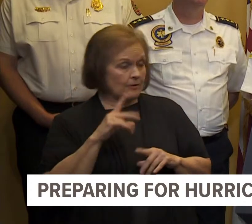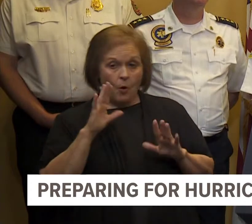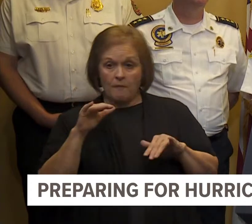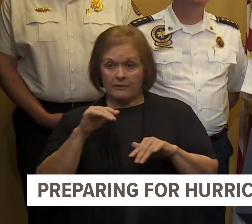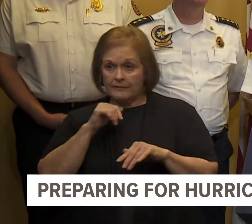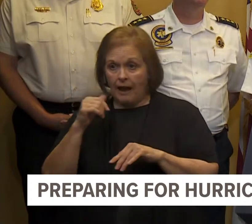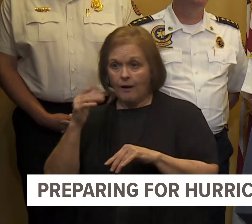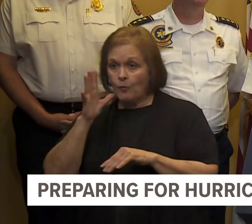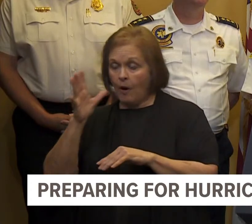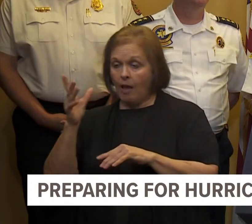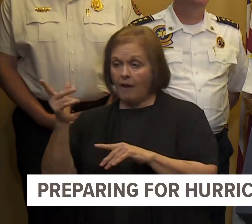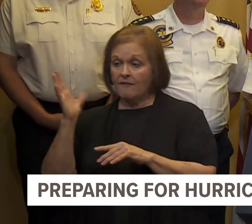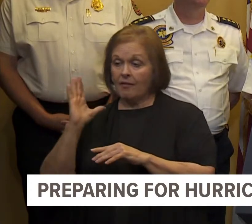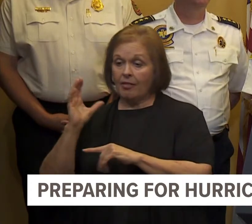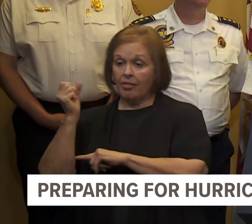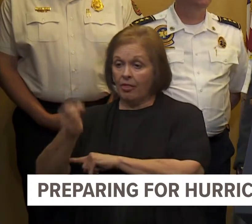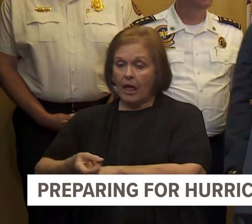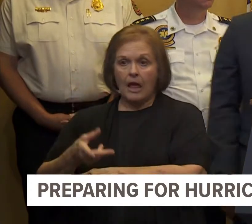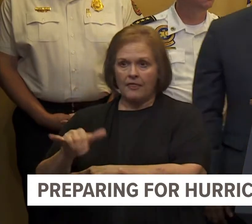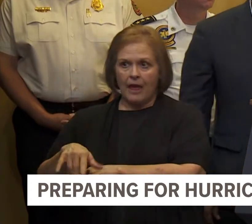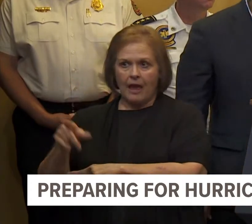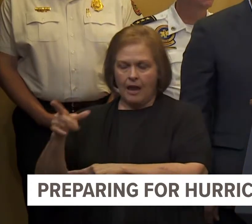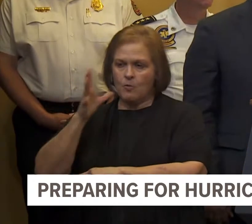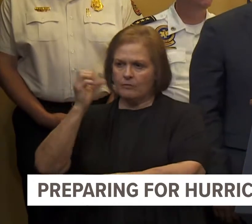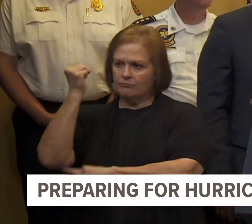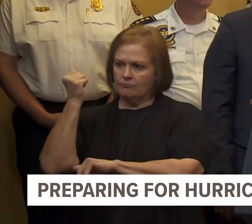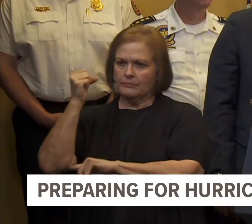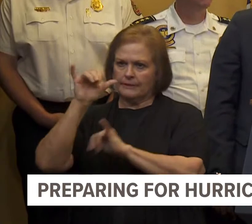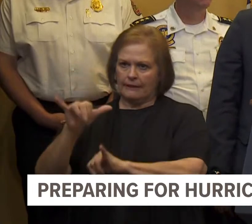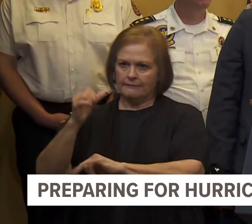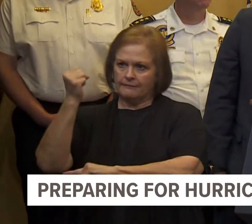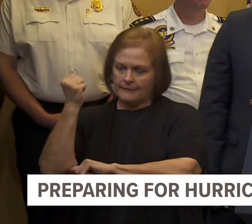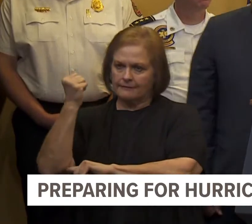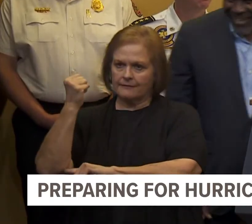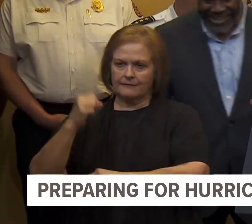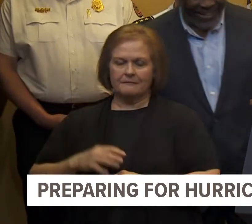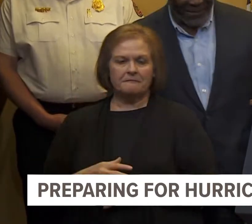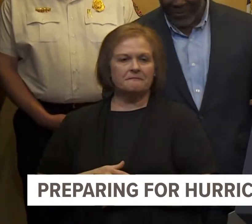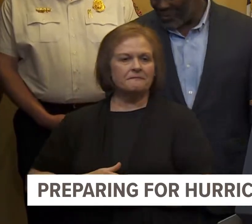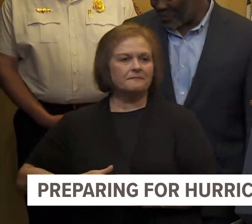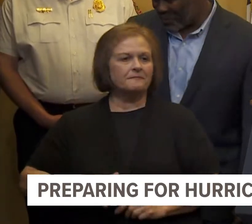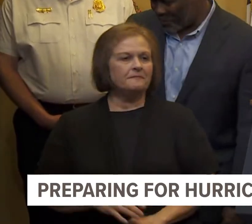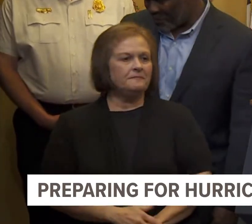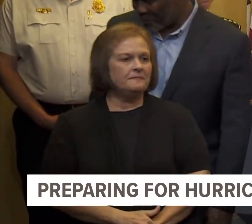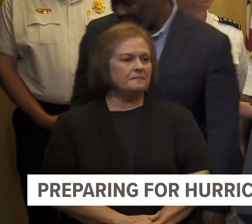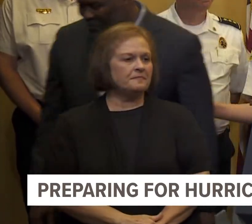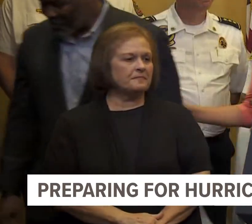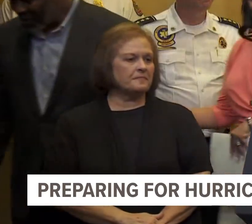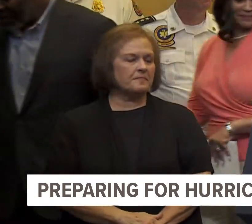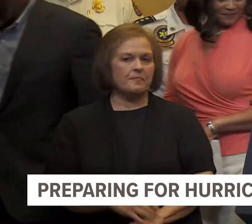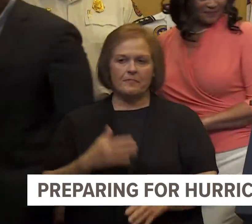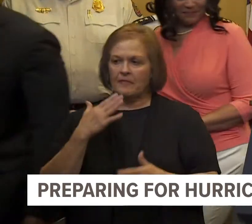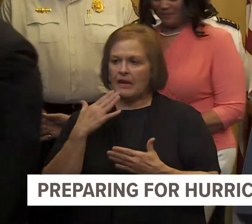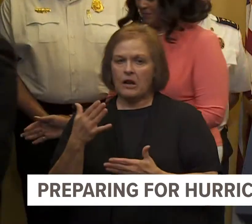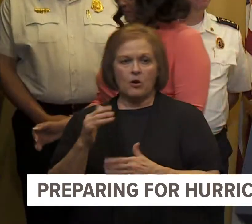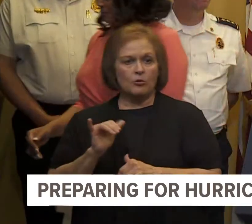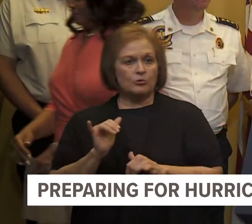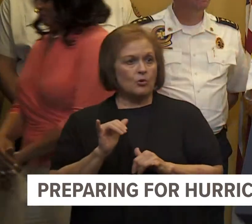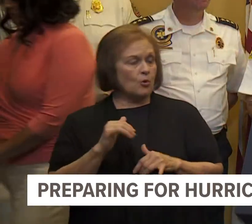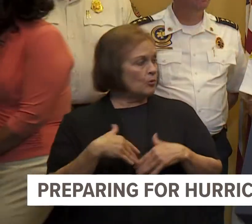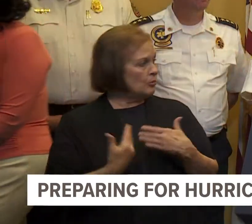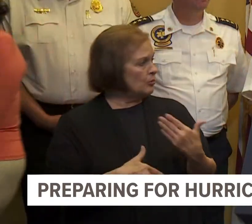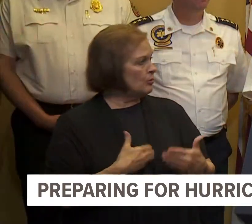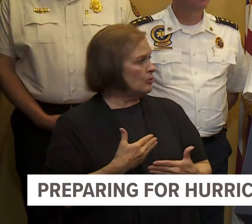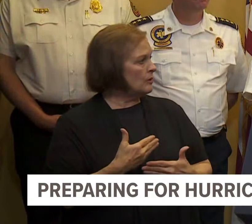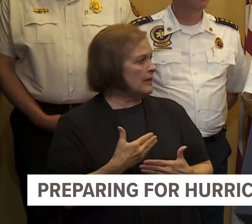So we should be good to go. Stand and stand. Sounds good to me. Absolutely. Thank you very much. And so we're going to keep